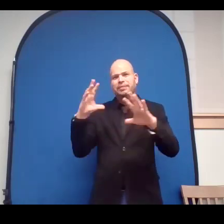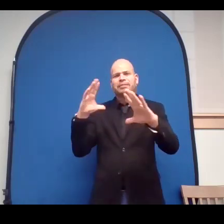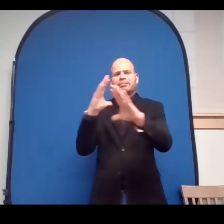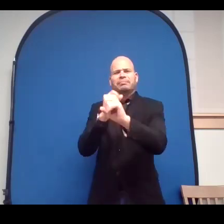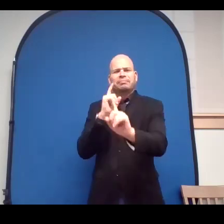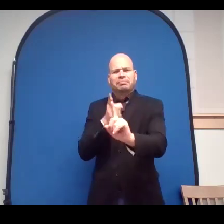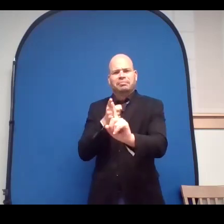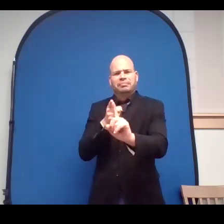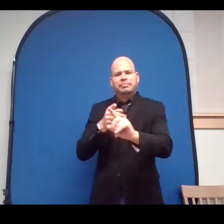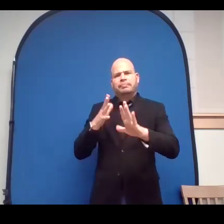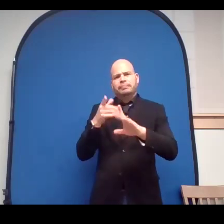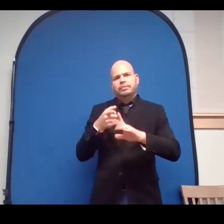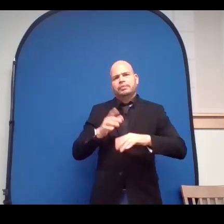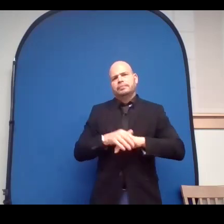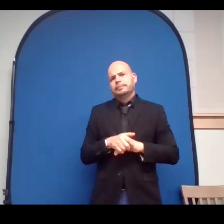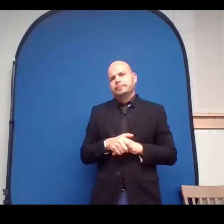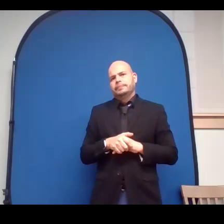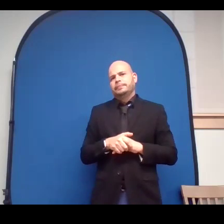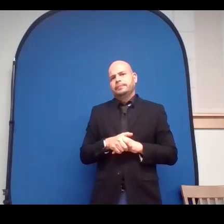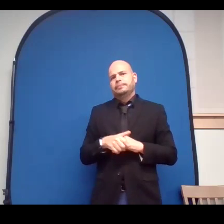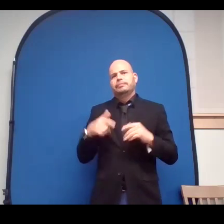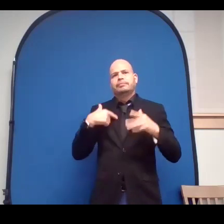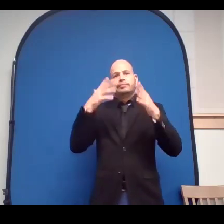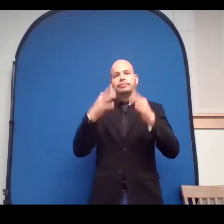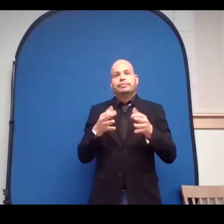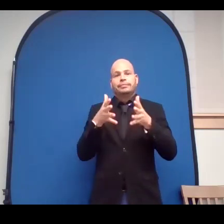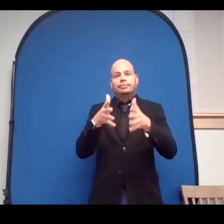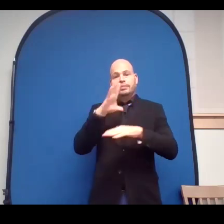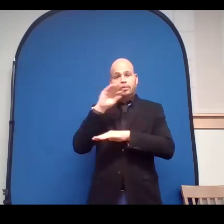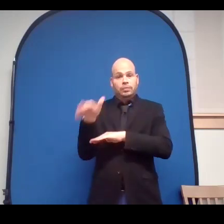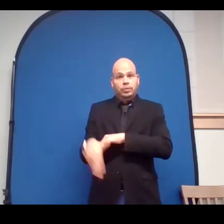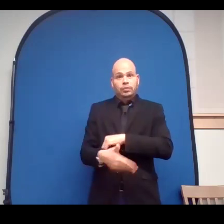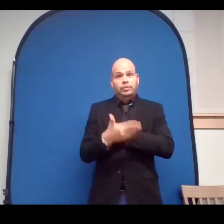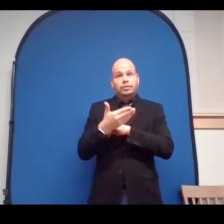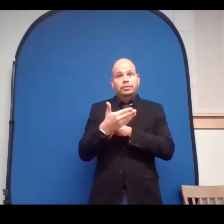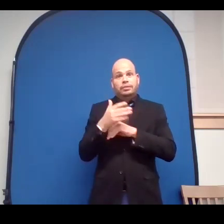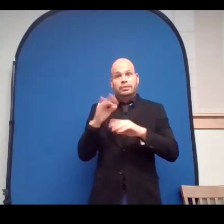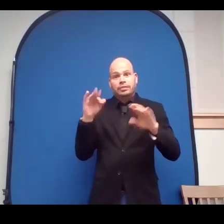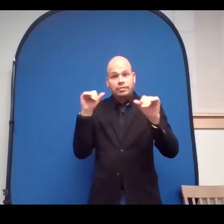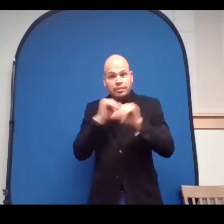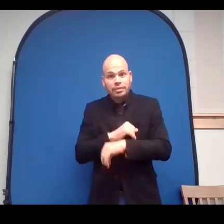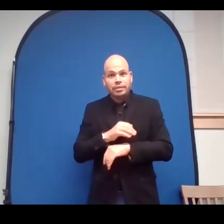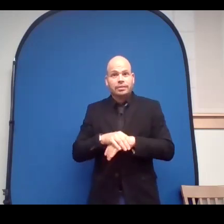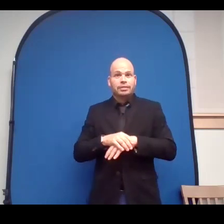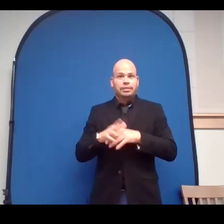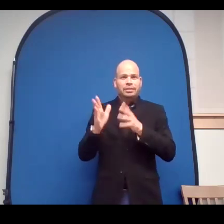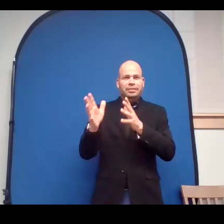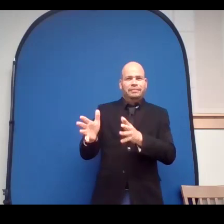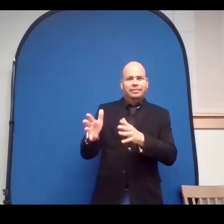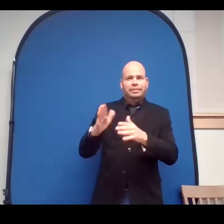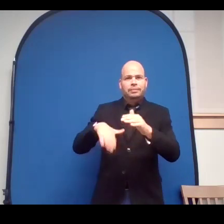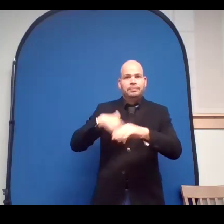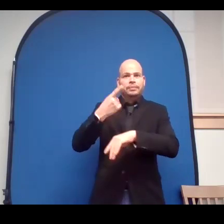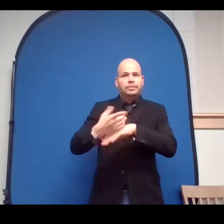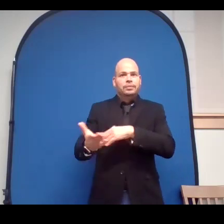he decided to have him sleep it off that night and re-engage in the morning. And then, yes, as he indicated,